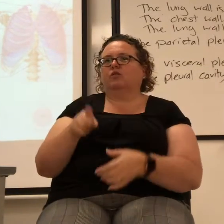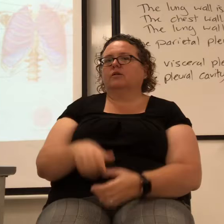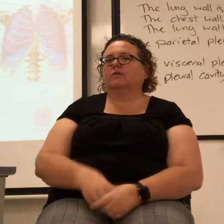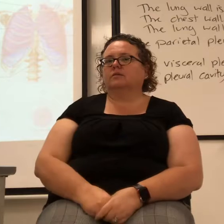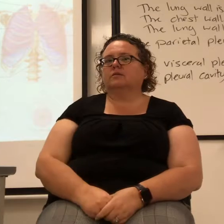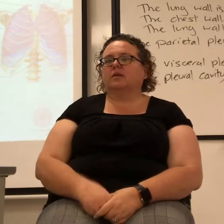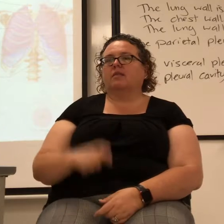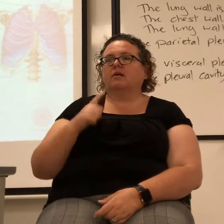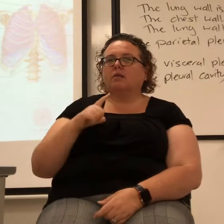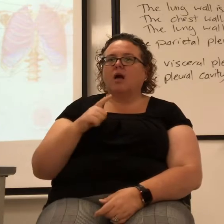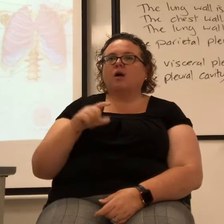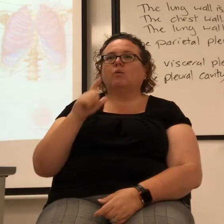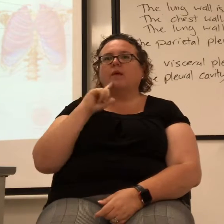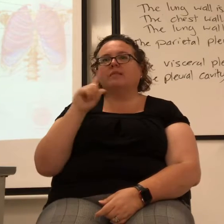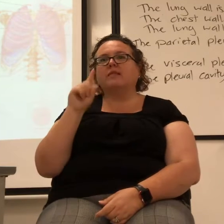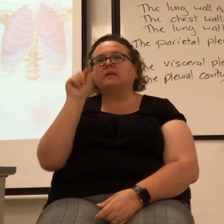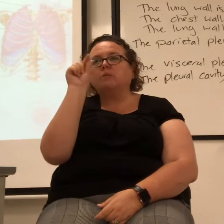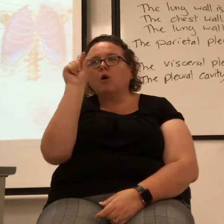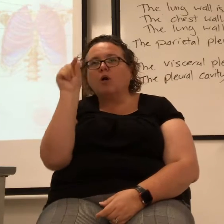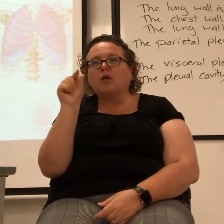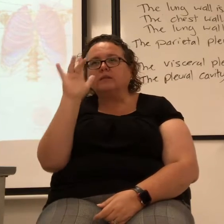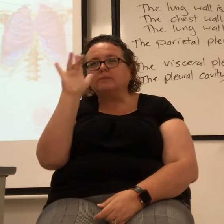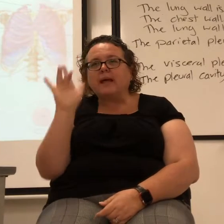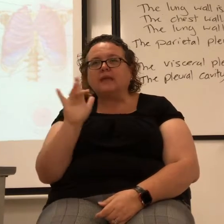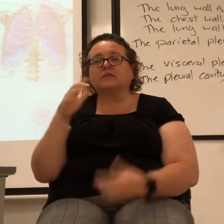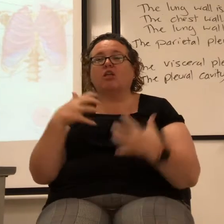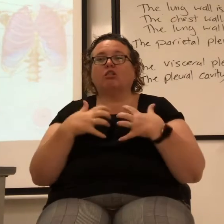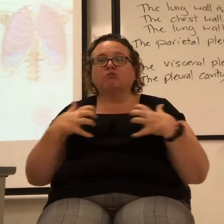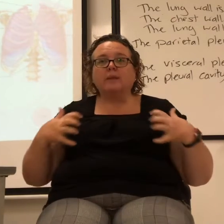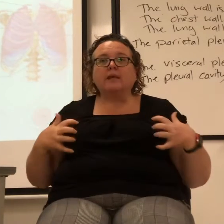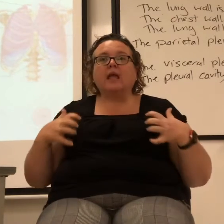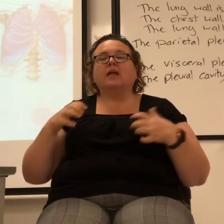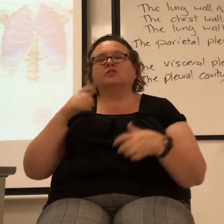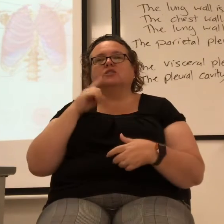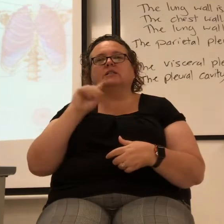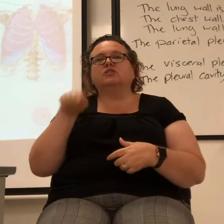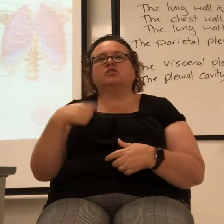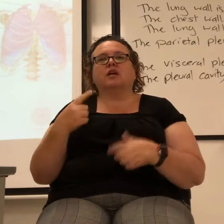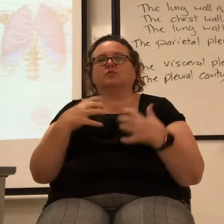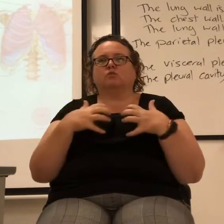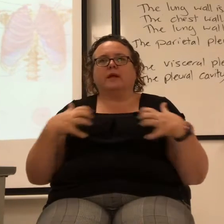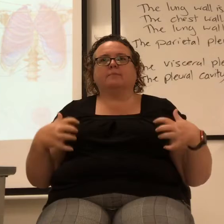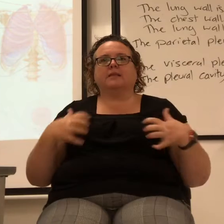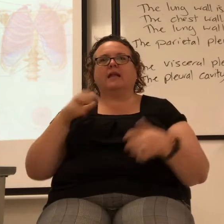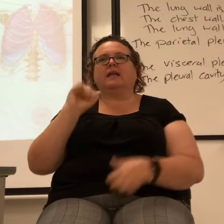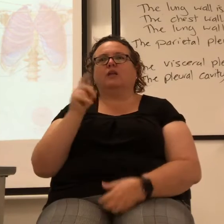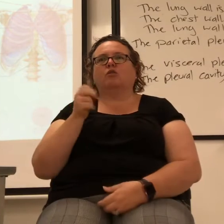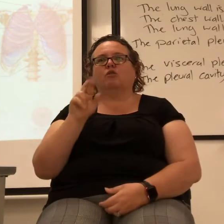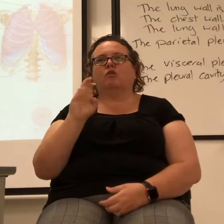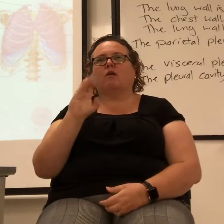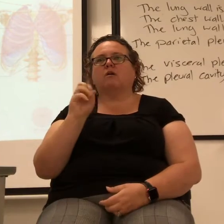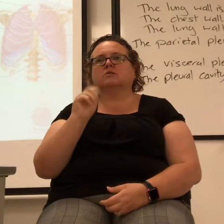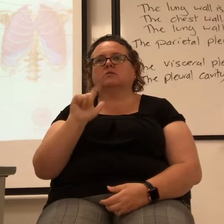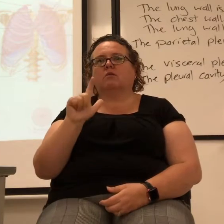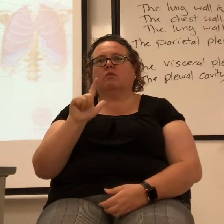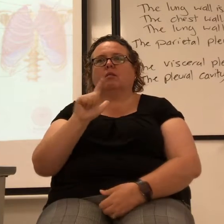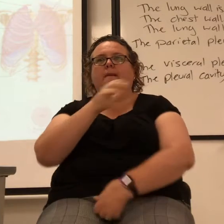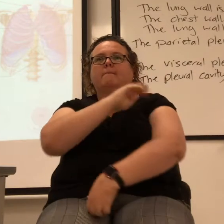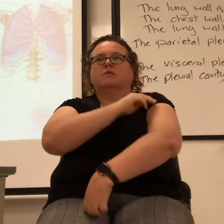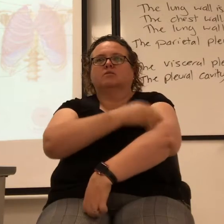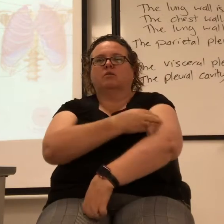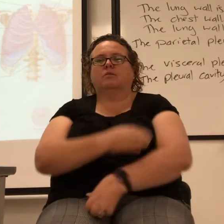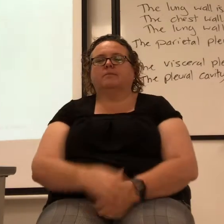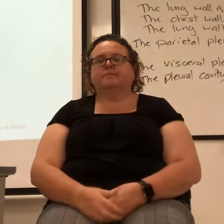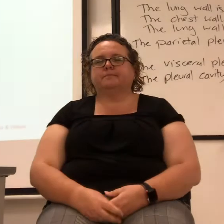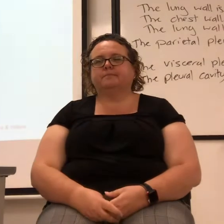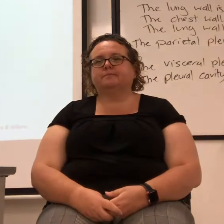space between it. Your rib cage, your chest wall, just ribs and intercostal muscle. Let's advance the